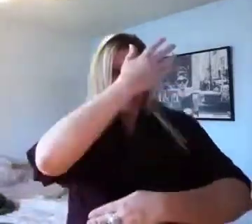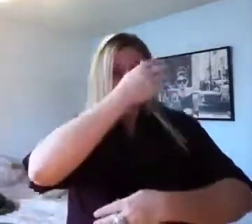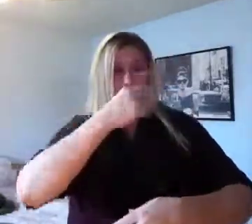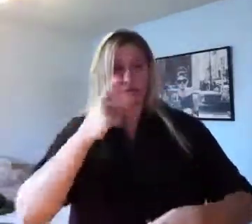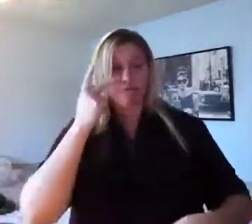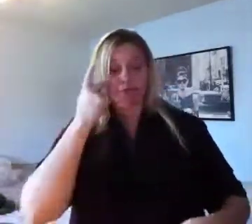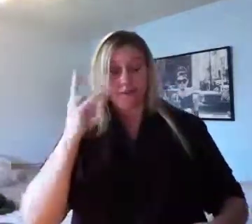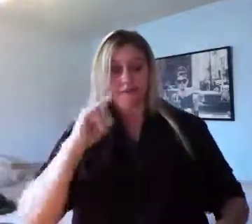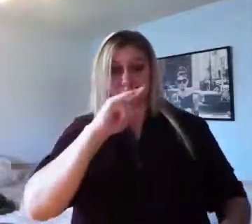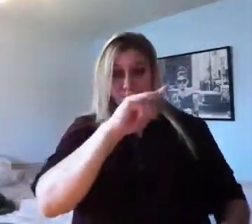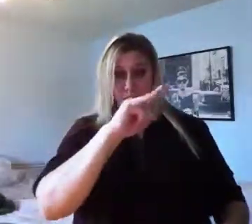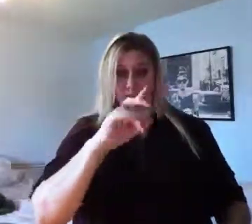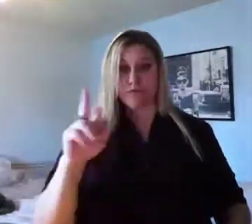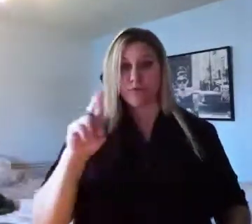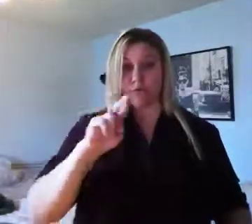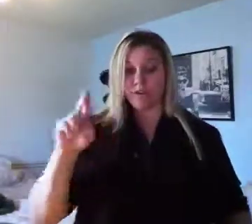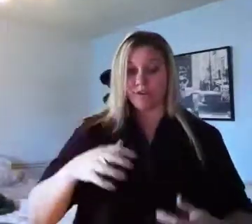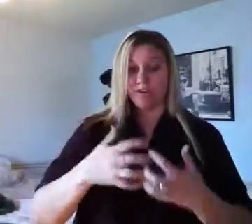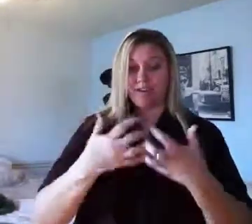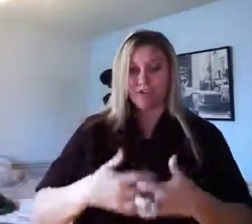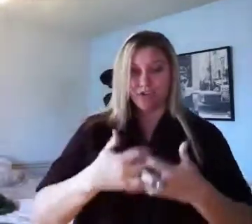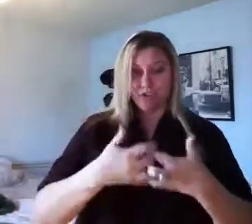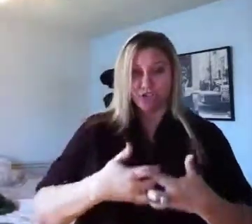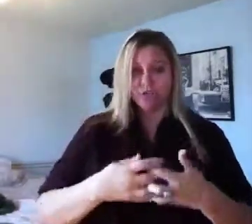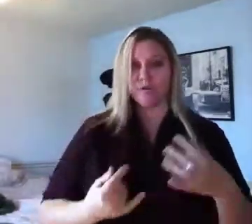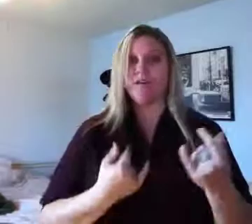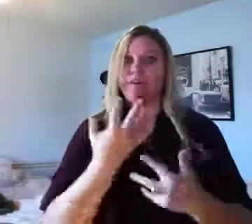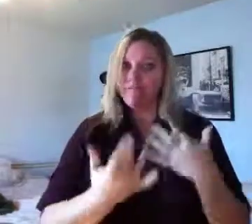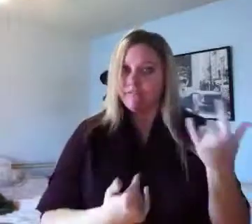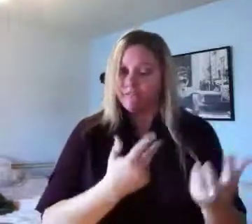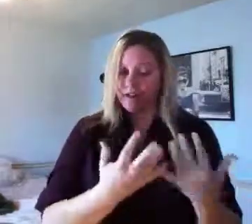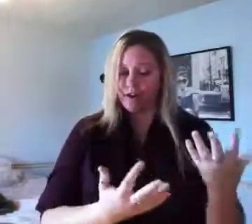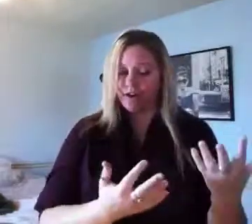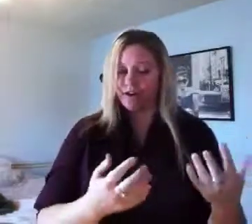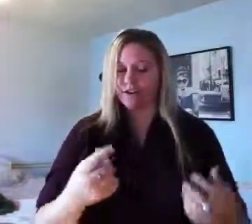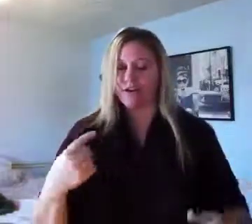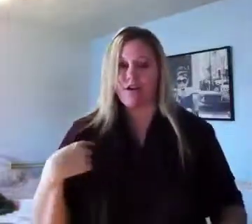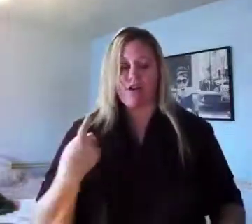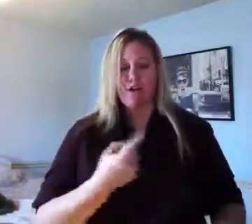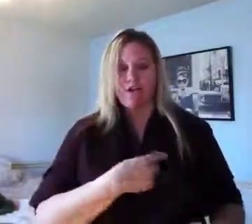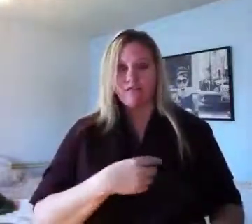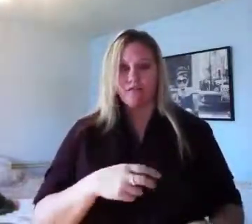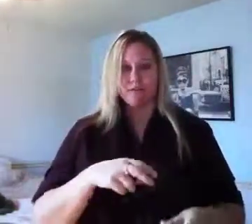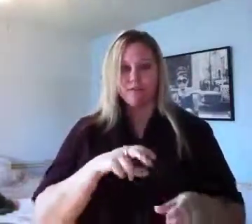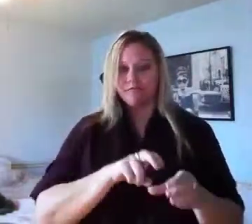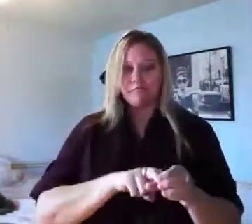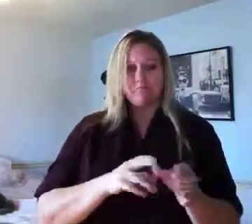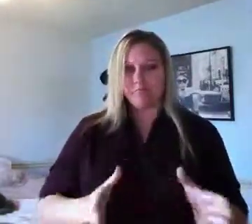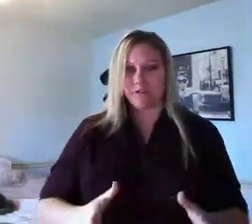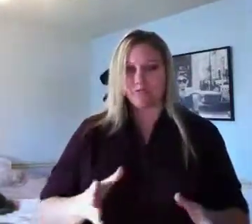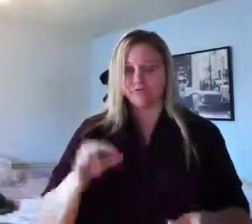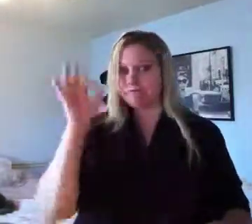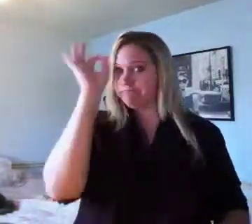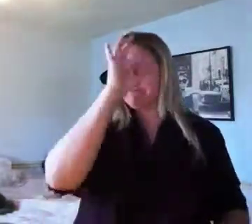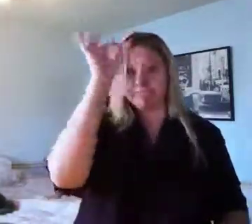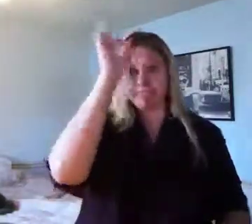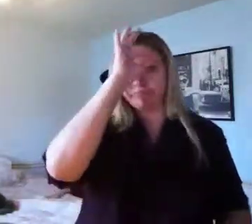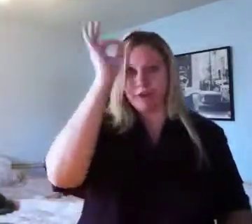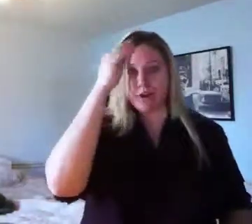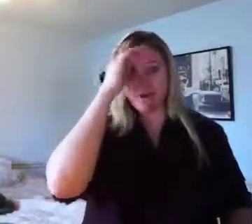fire. And of course none of us had known this the whole time, and several of the passengers immediately got out their cameras, and out